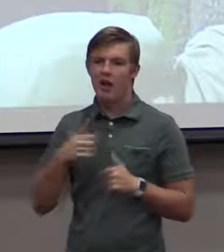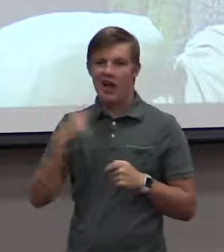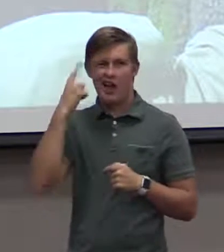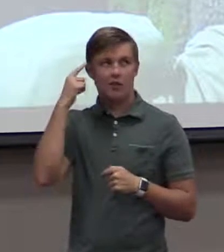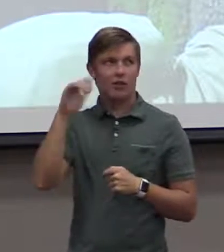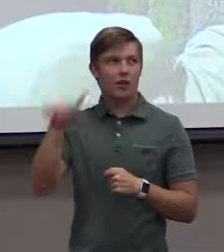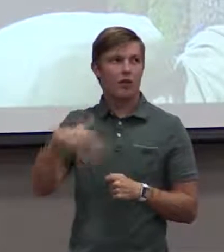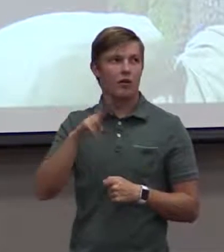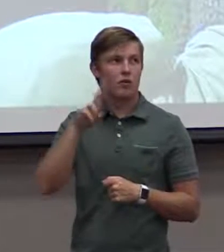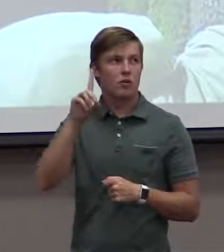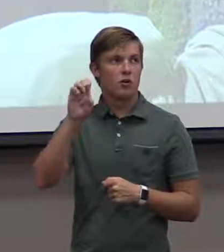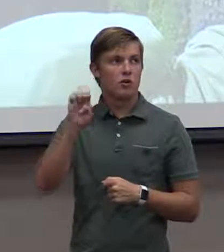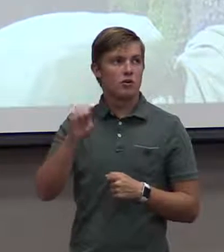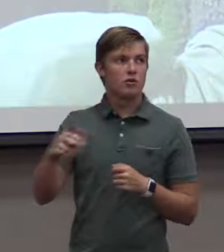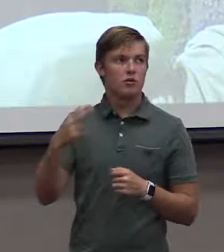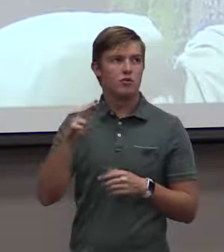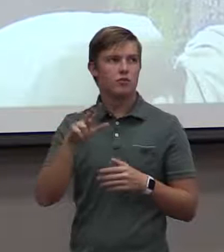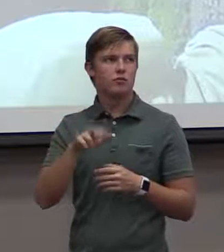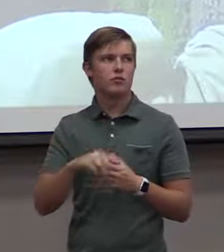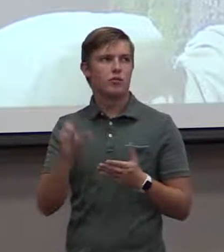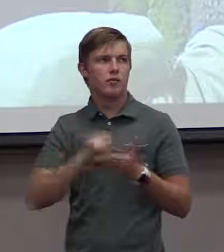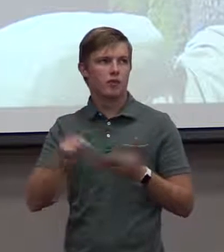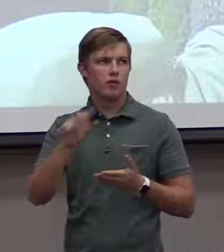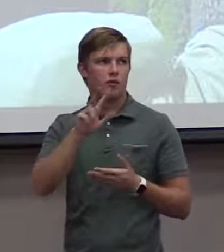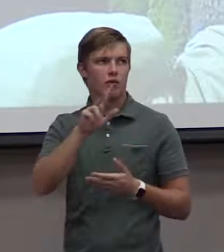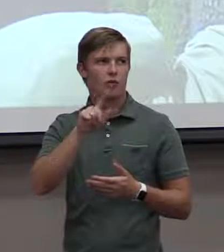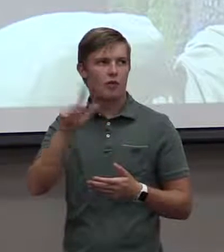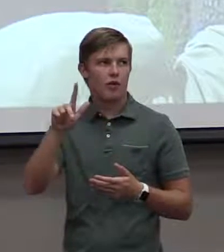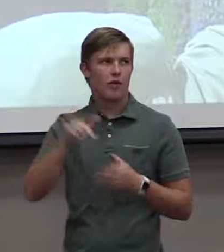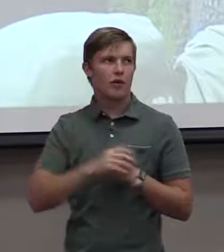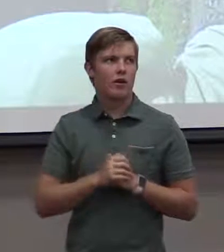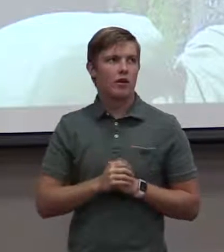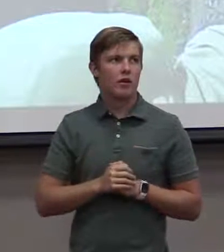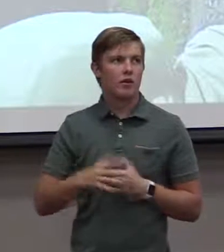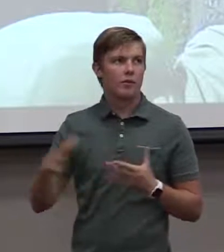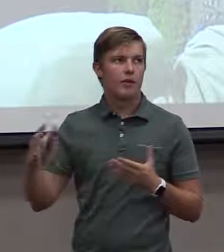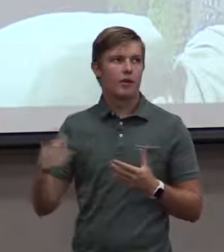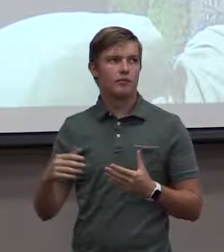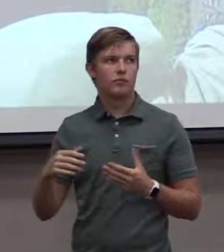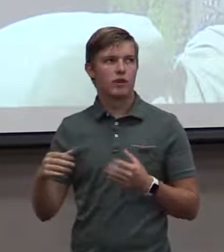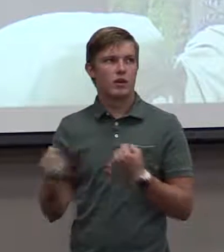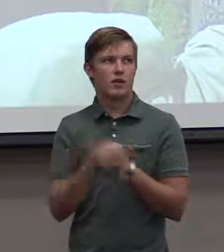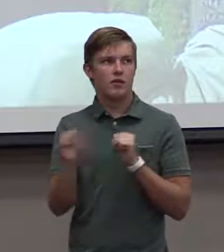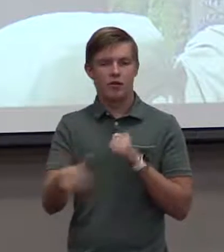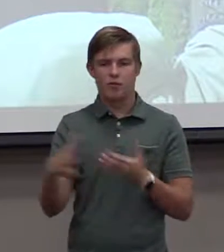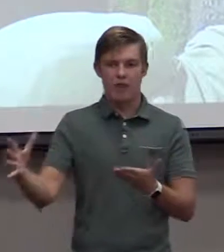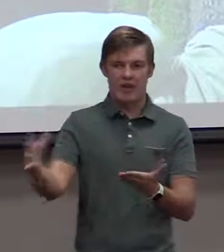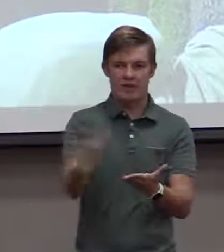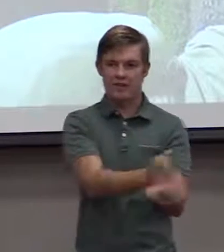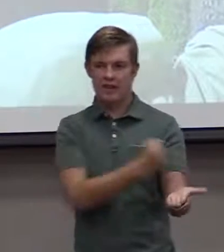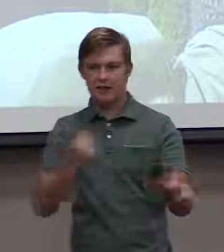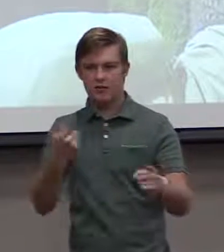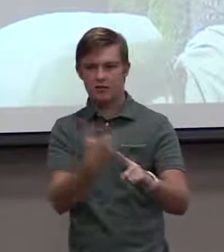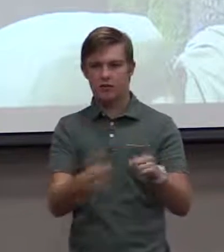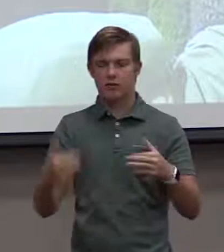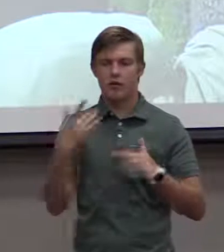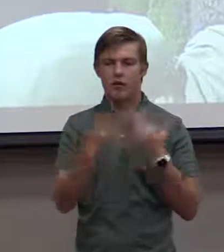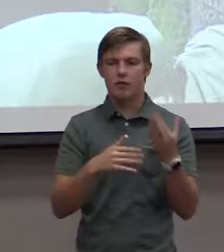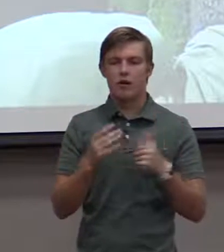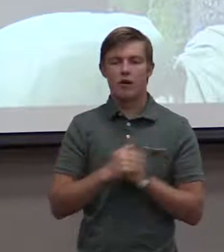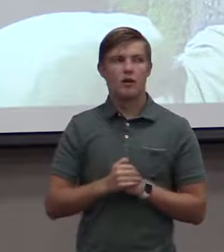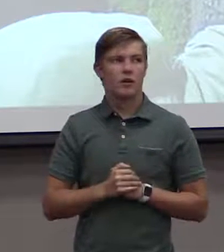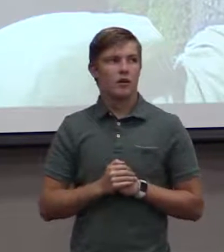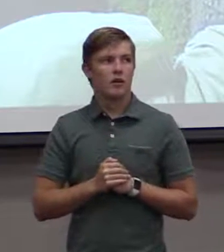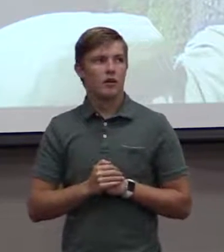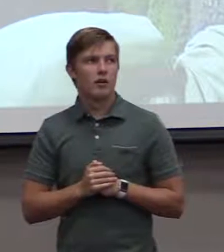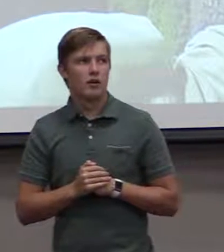23, of saving others by snatching them out of the fire. And Alaska is a kind of a crazy place. It's a long ways away. It's pretty dark. It can get cold